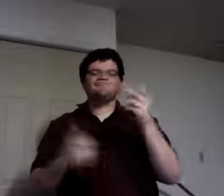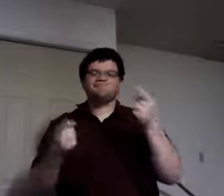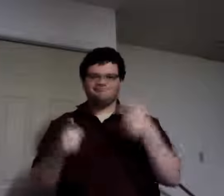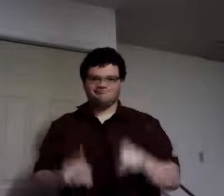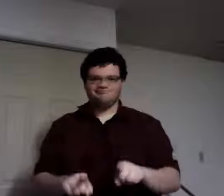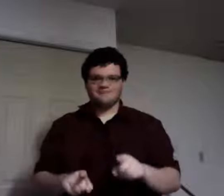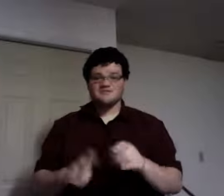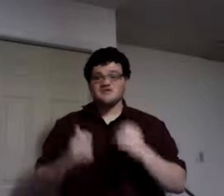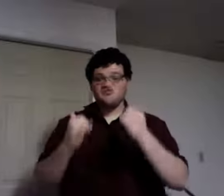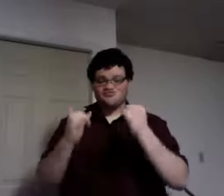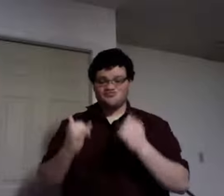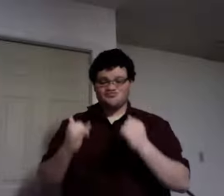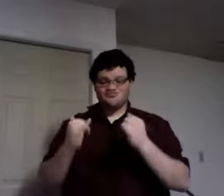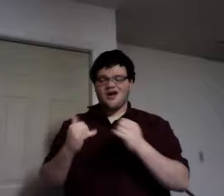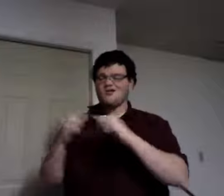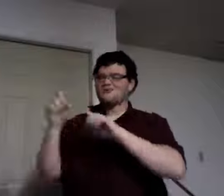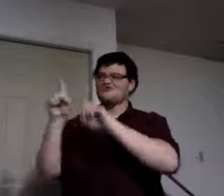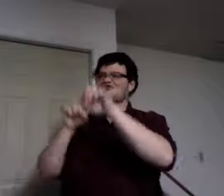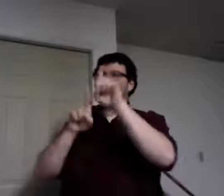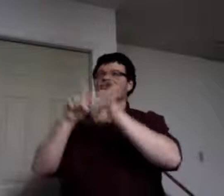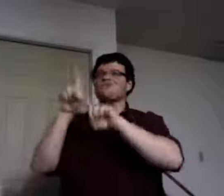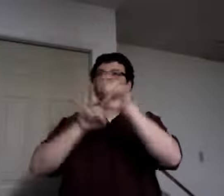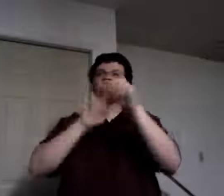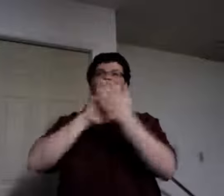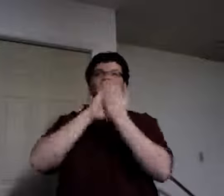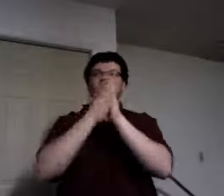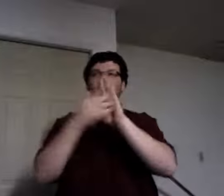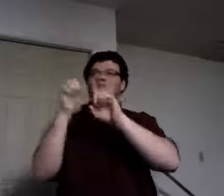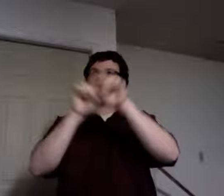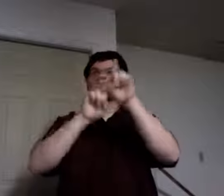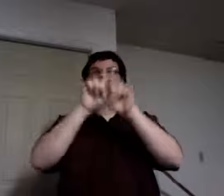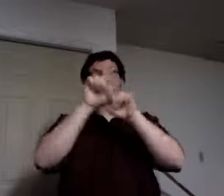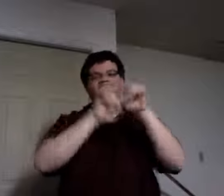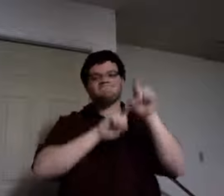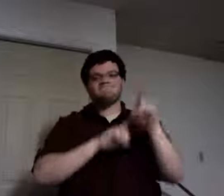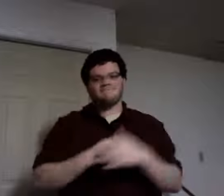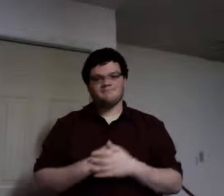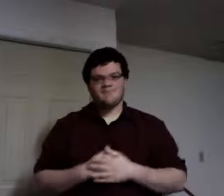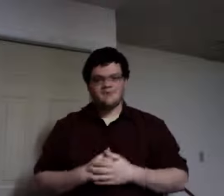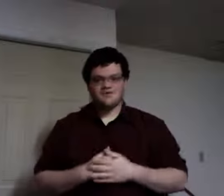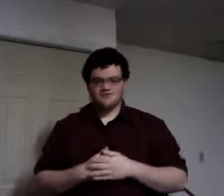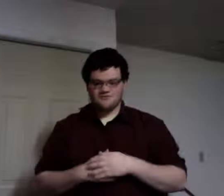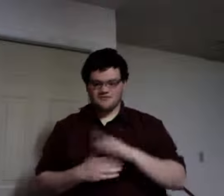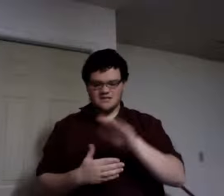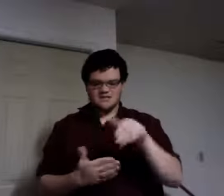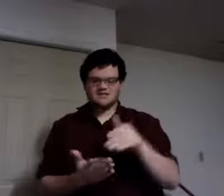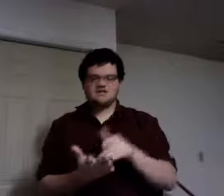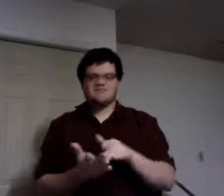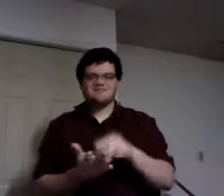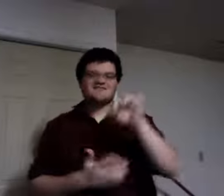So now we are where we actually have the ignition at the center. And we still have all of the other